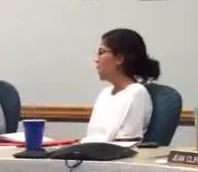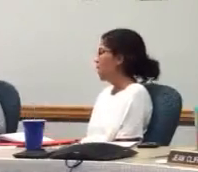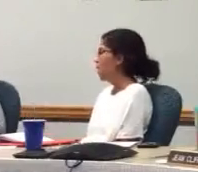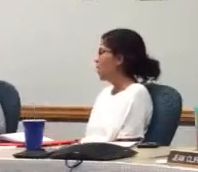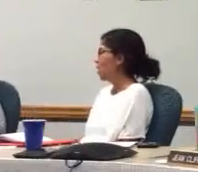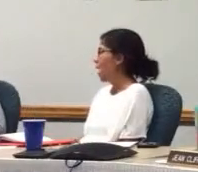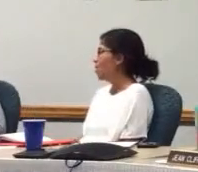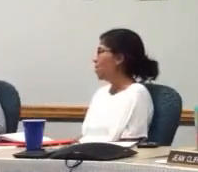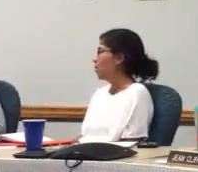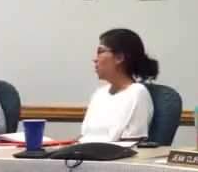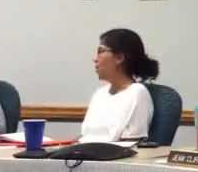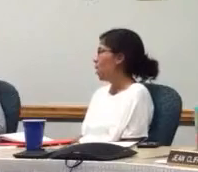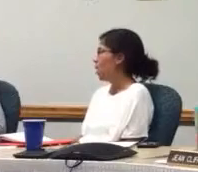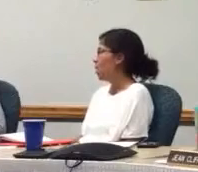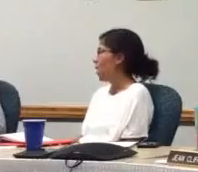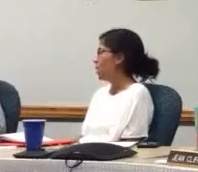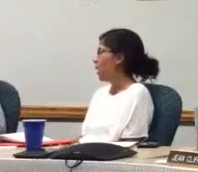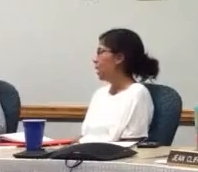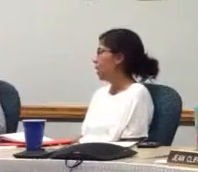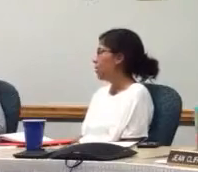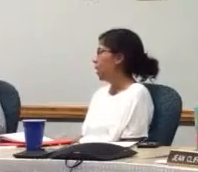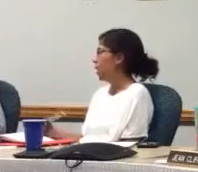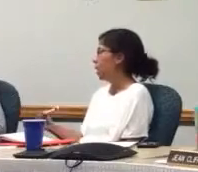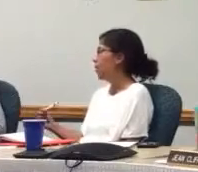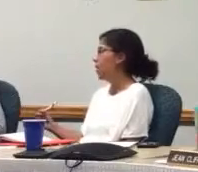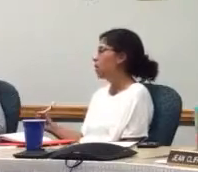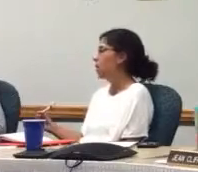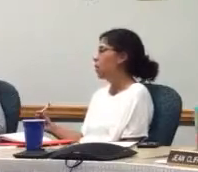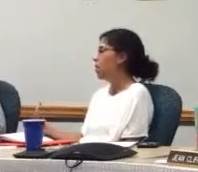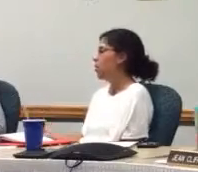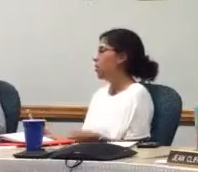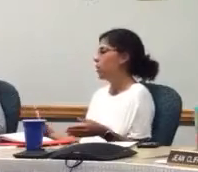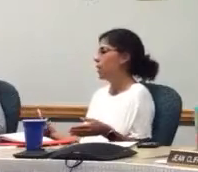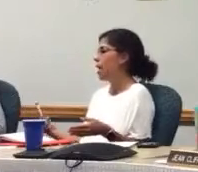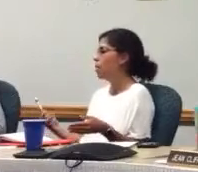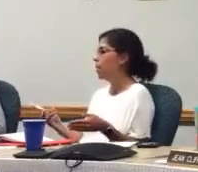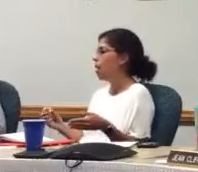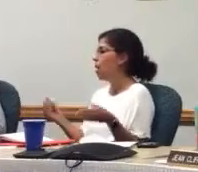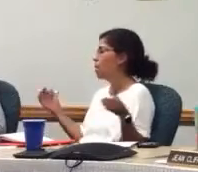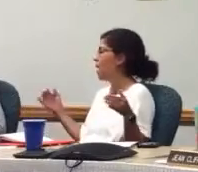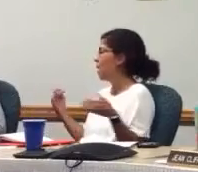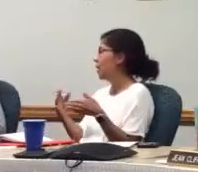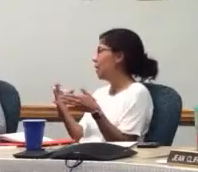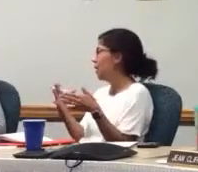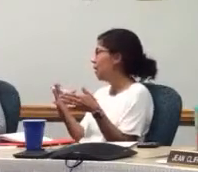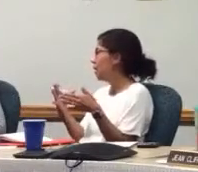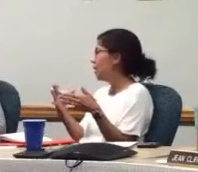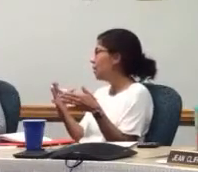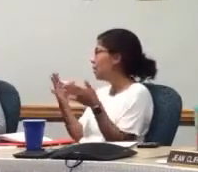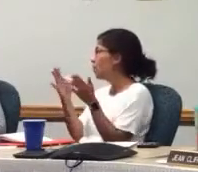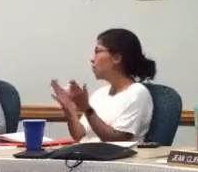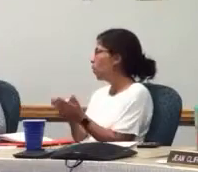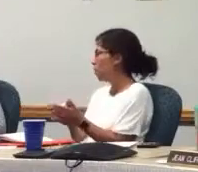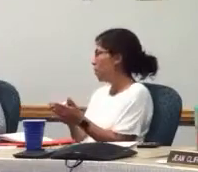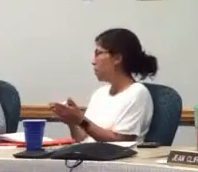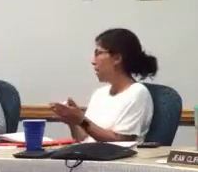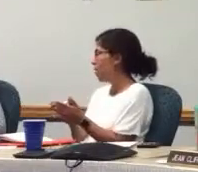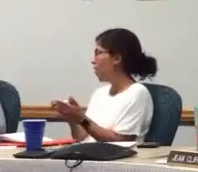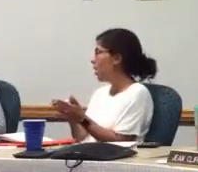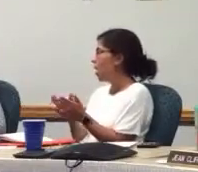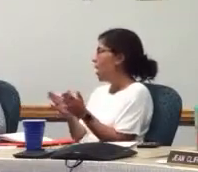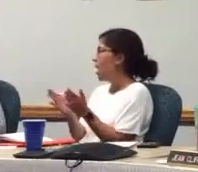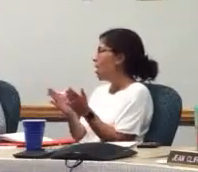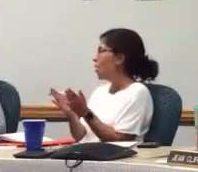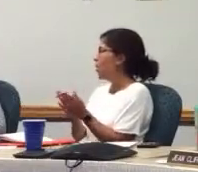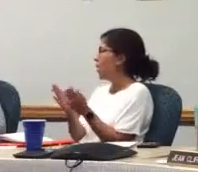that we look at when we're talking about raises? Because what you mentioned was that we automatically group them